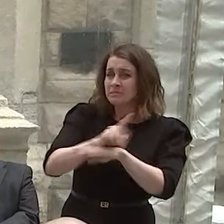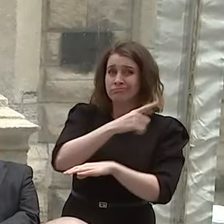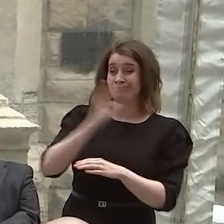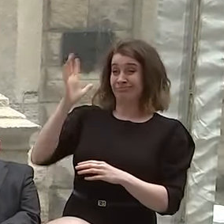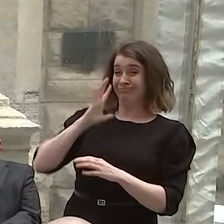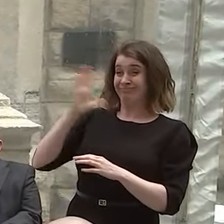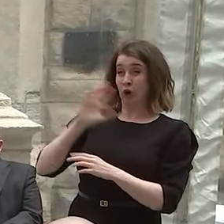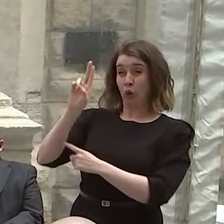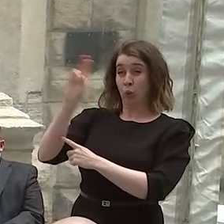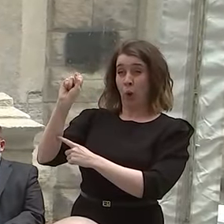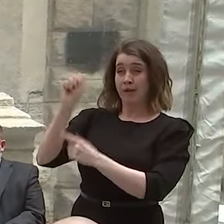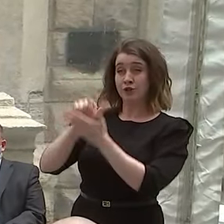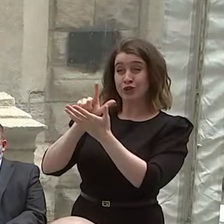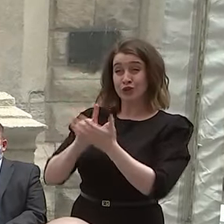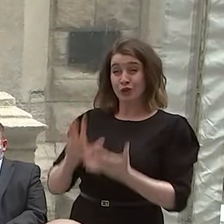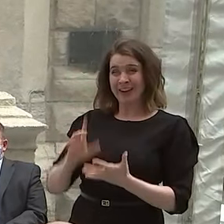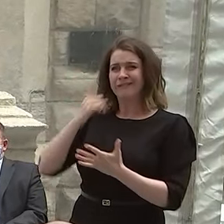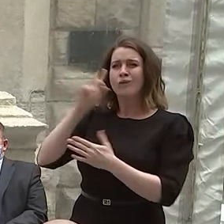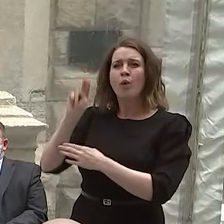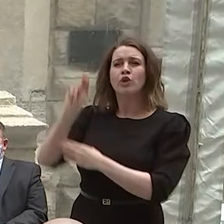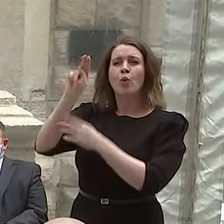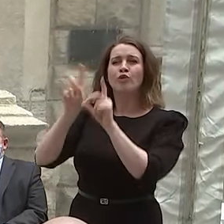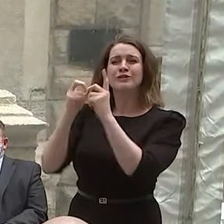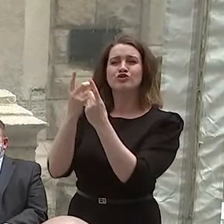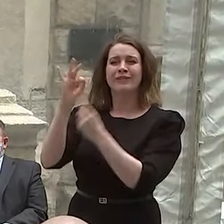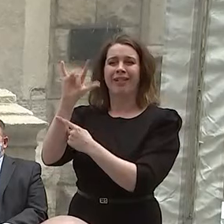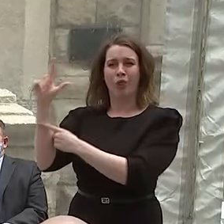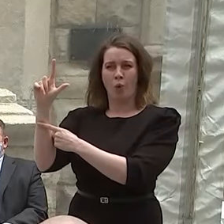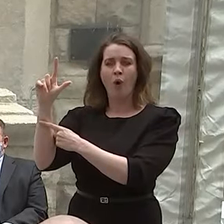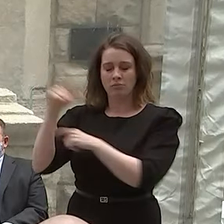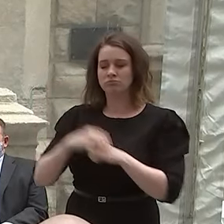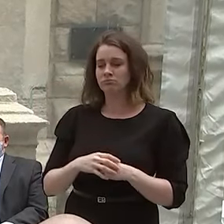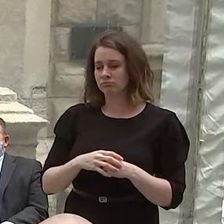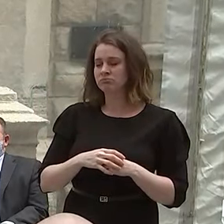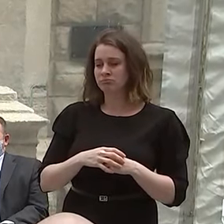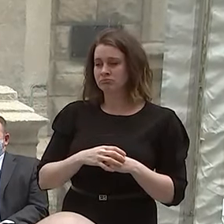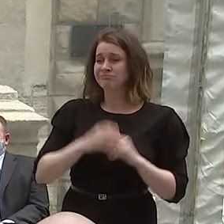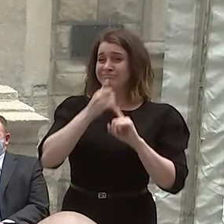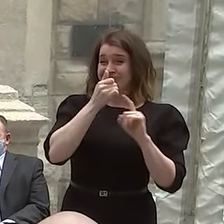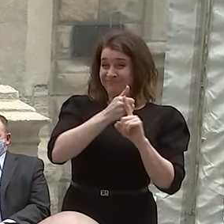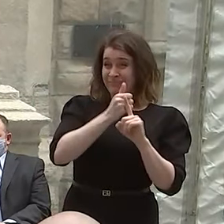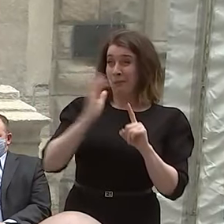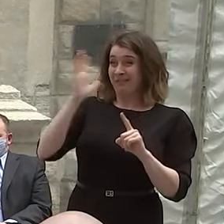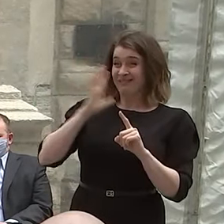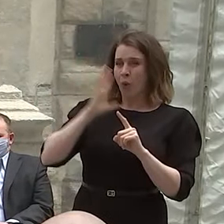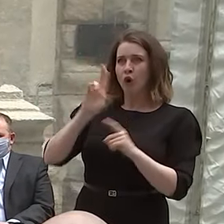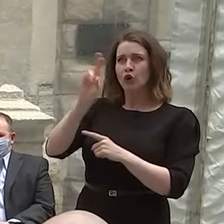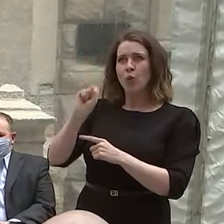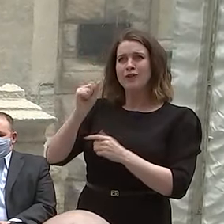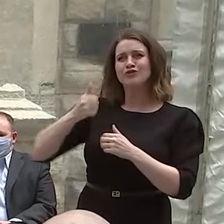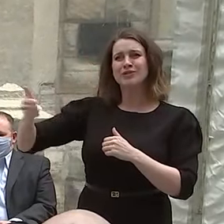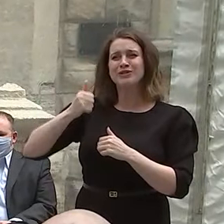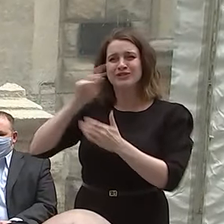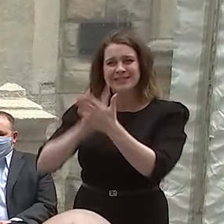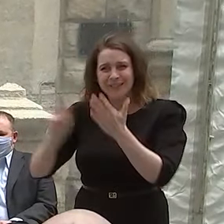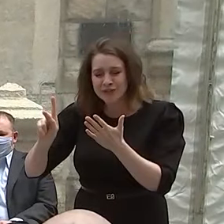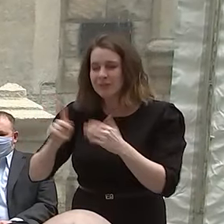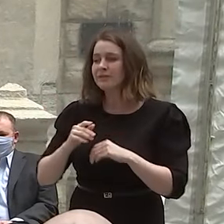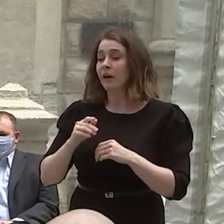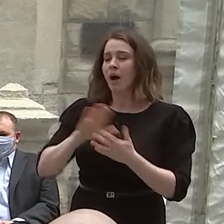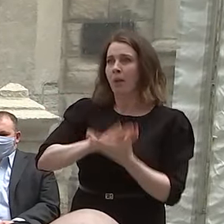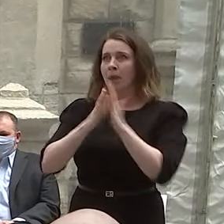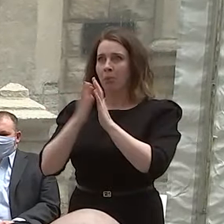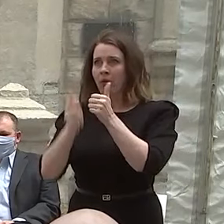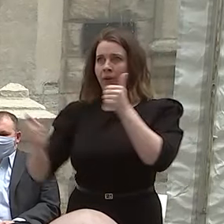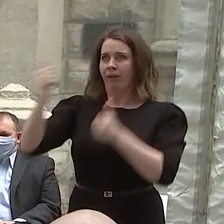U.S. Attorney for the Northern District of Illinois. He served as a U.S. Transportation Secretary and then later became the Chief of